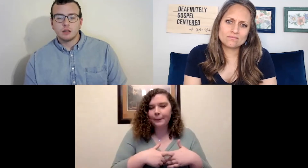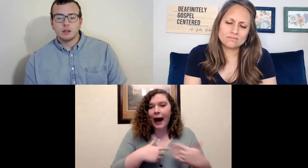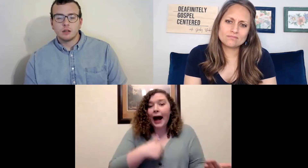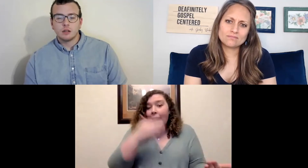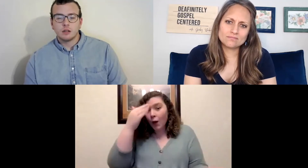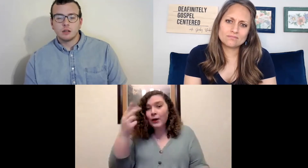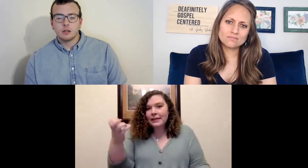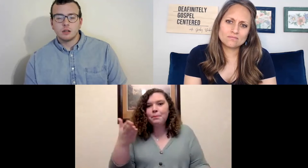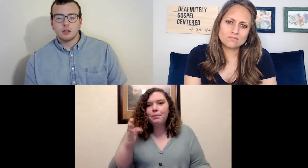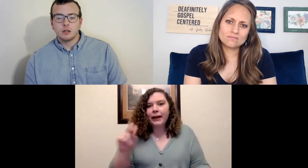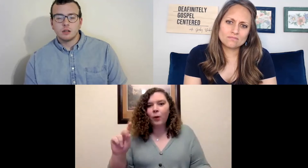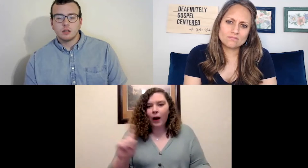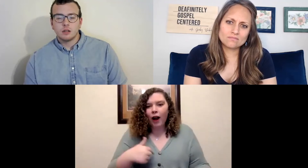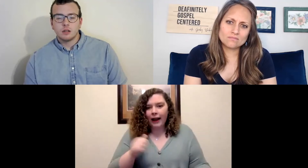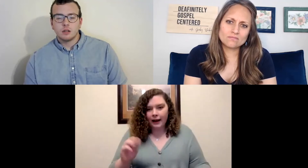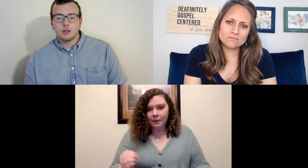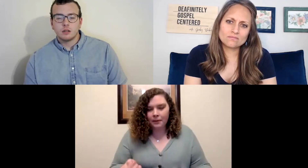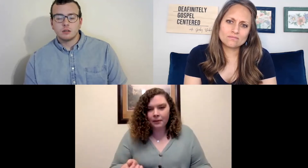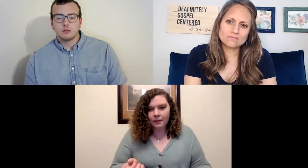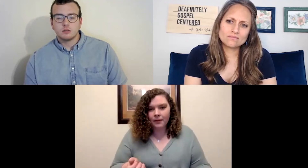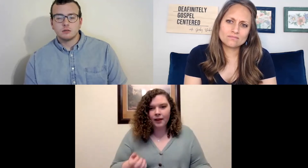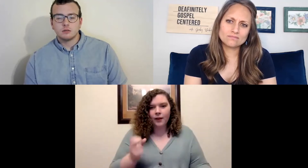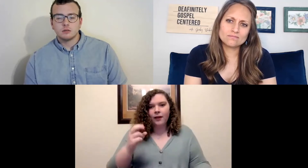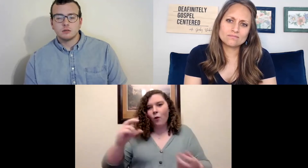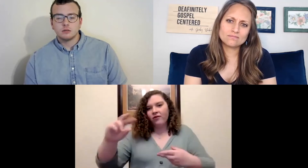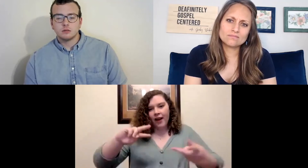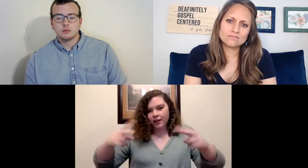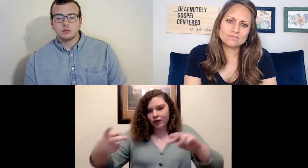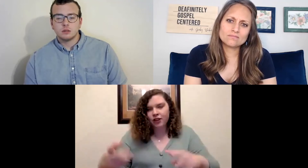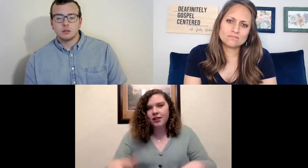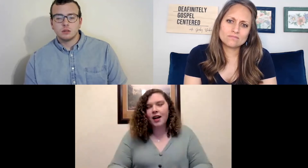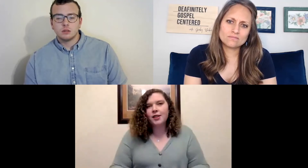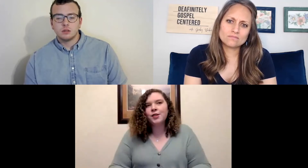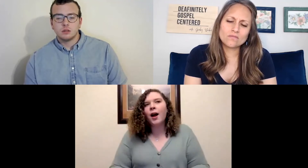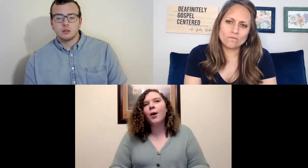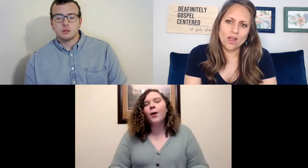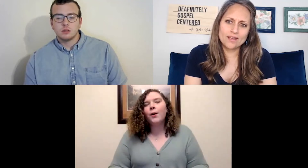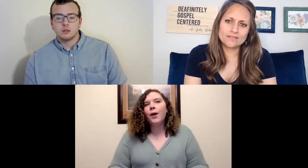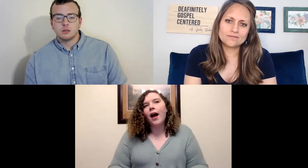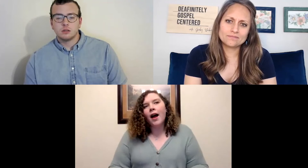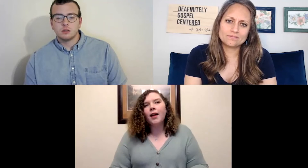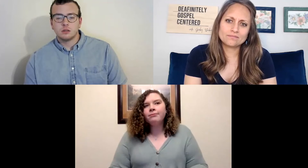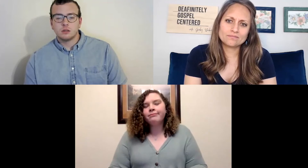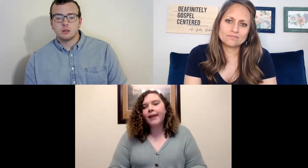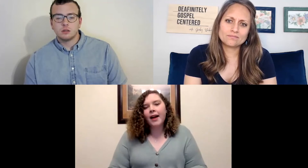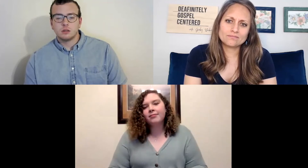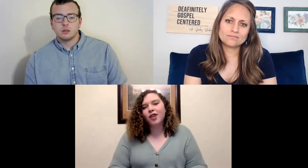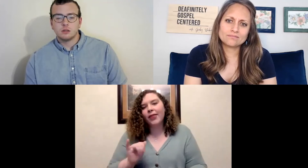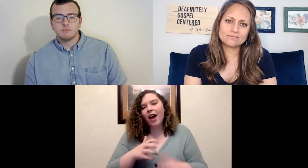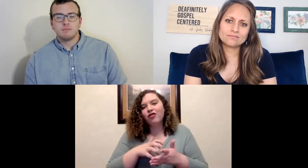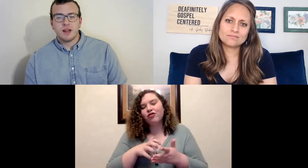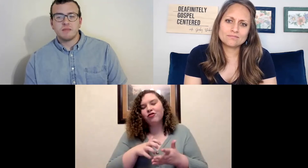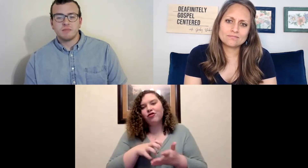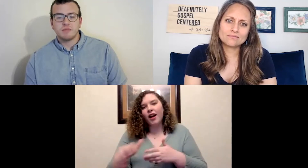say, hey, I'm having a really rough time. And I know he's been where I am. So, and vice versa,